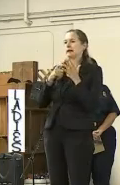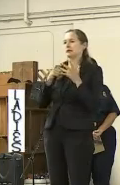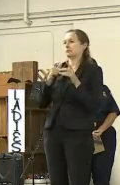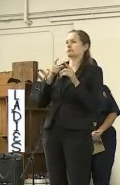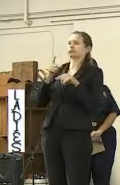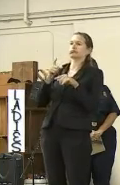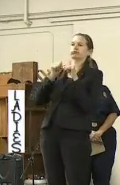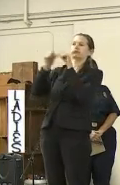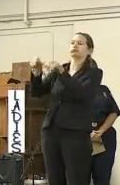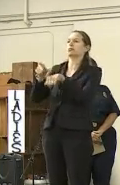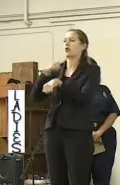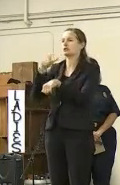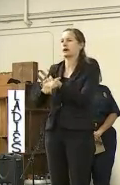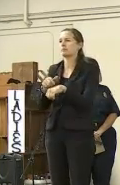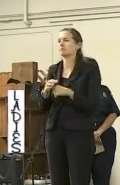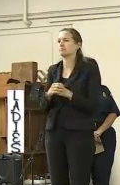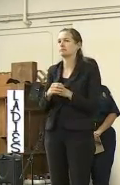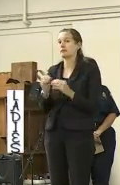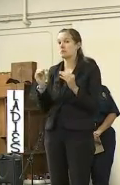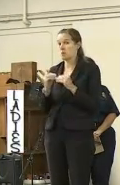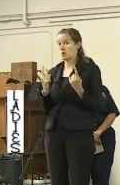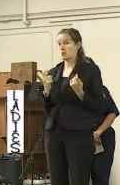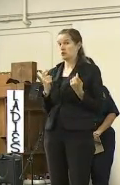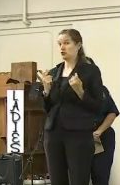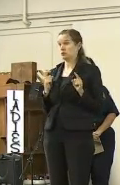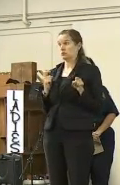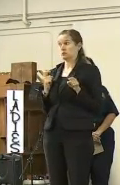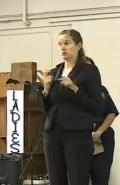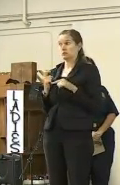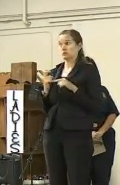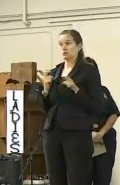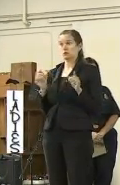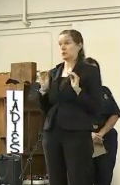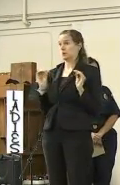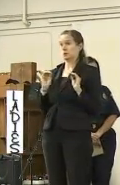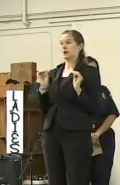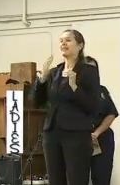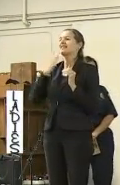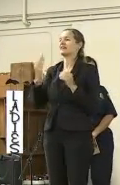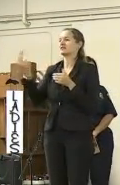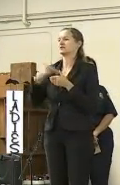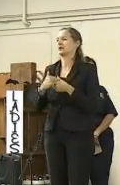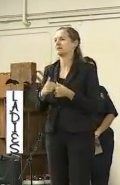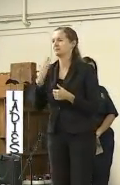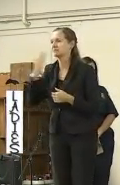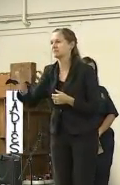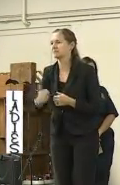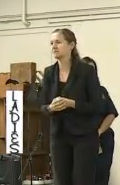Is there any other questions? Okay, thank you very much for joining us.